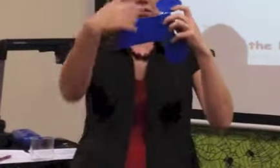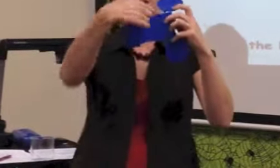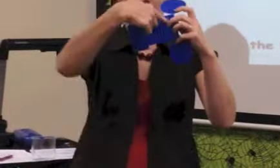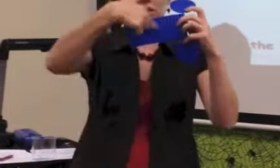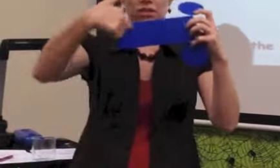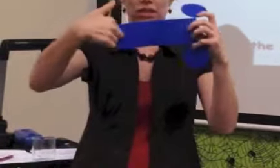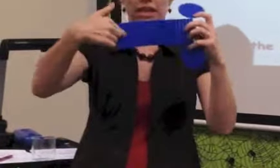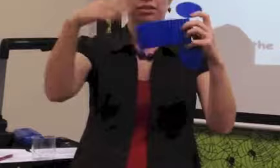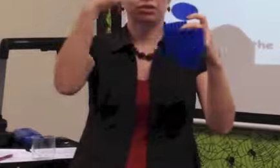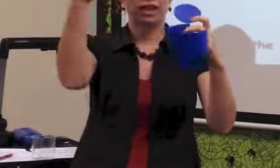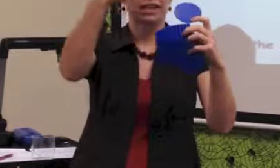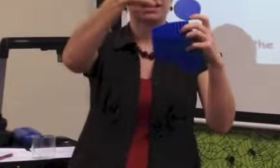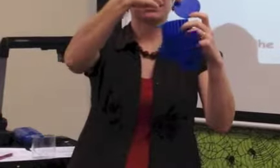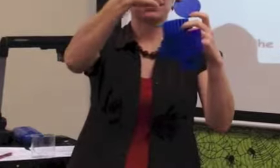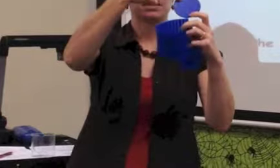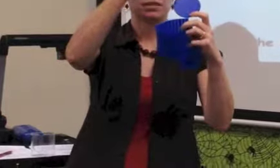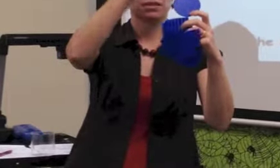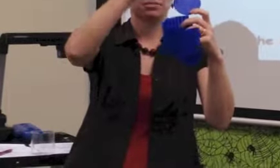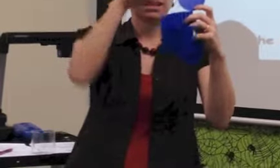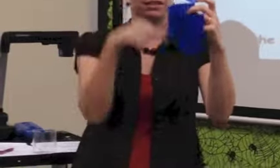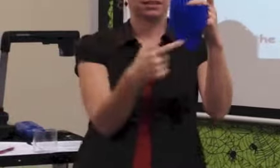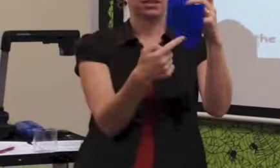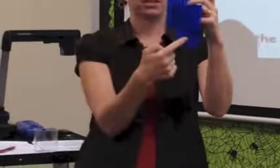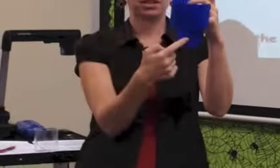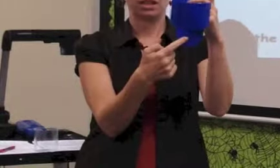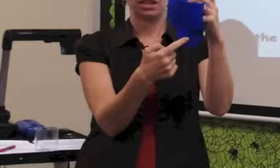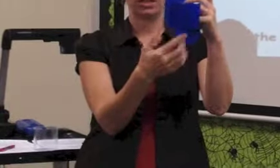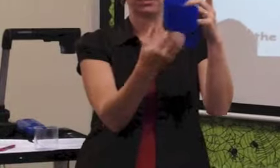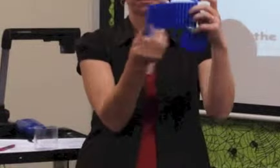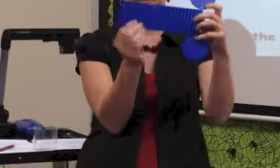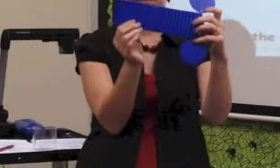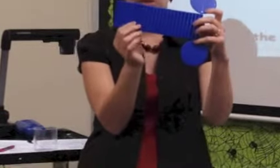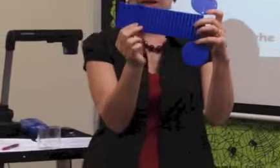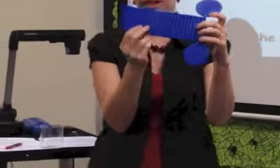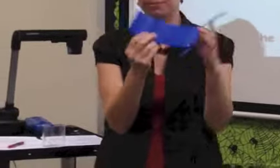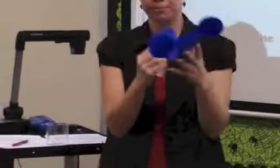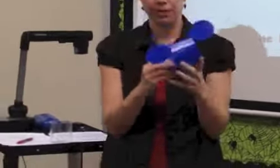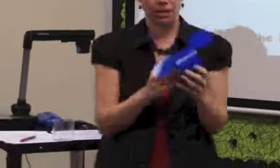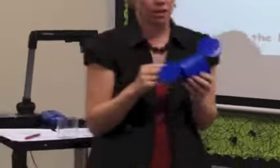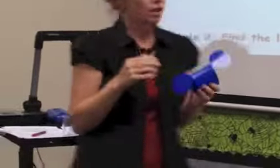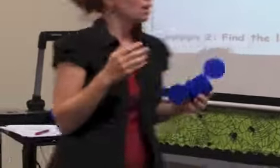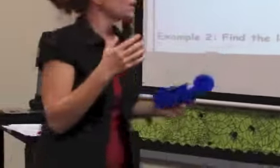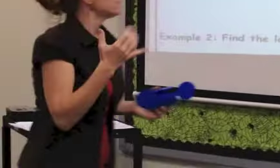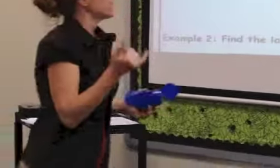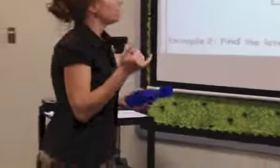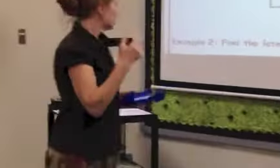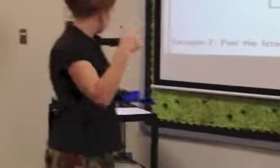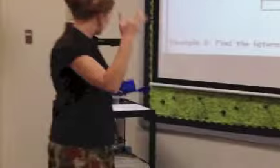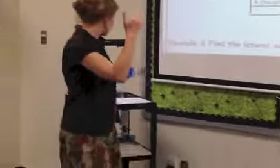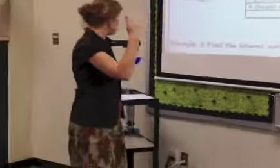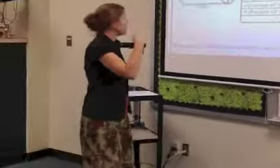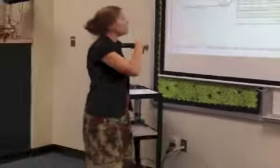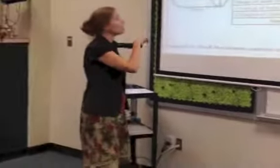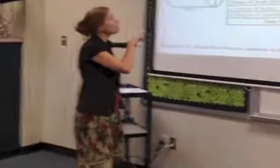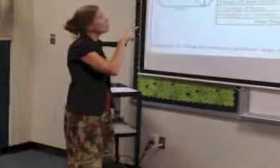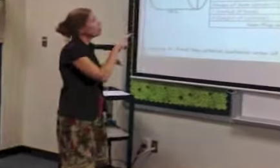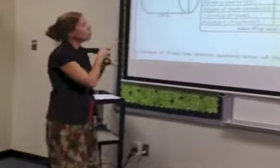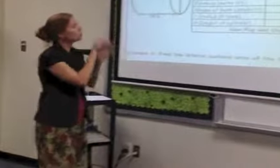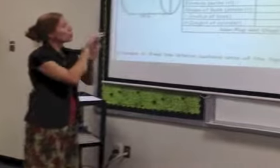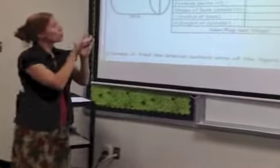So the lateral and the base here and here. Okay? Now, let's go ahead and use our